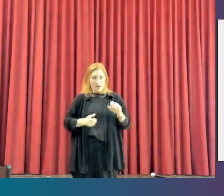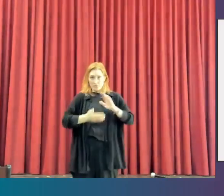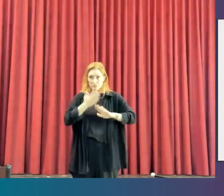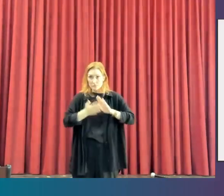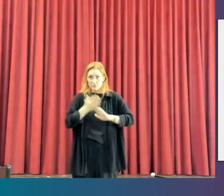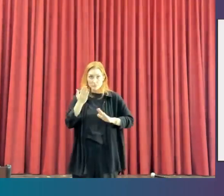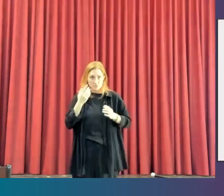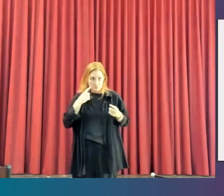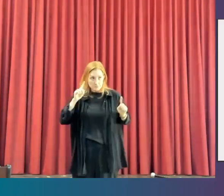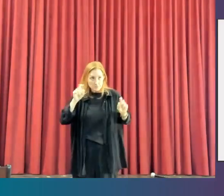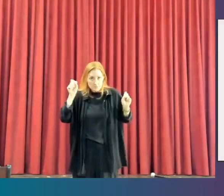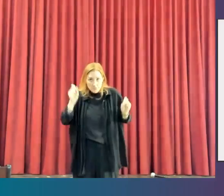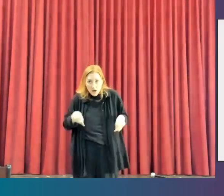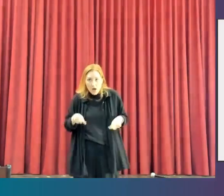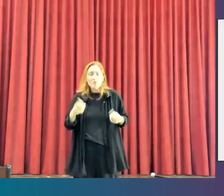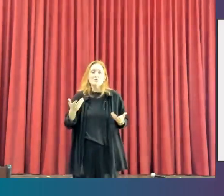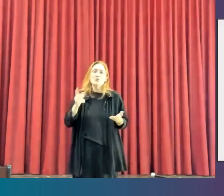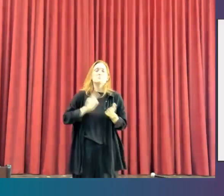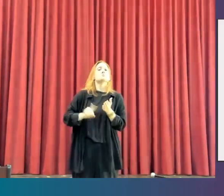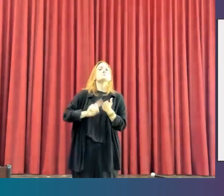Smoking status.